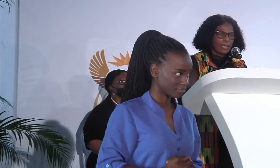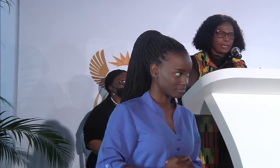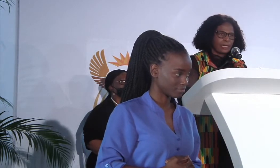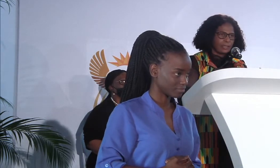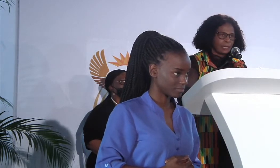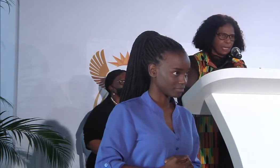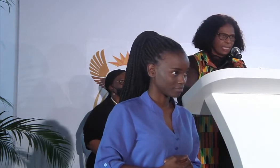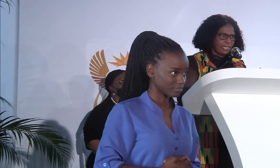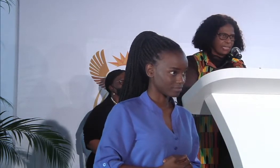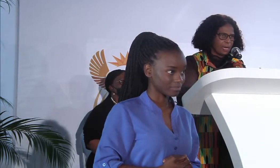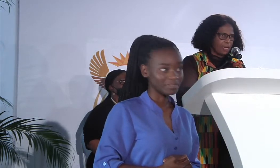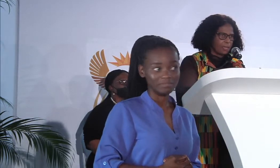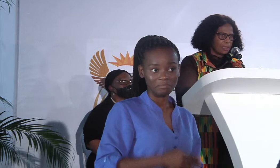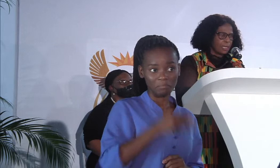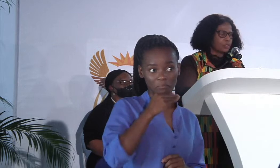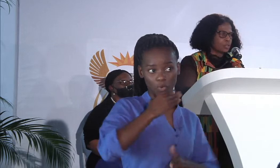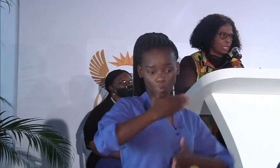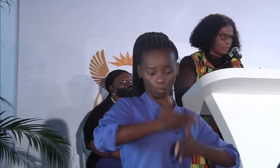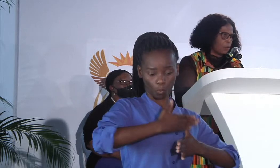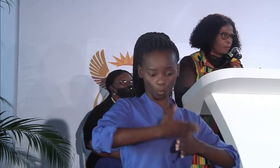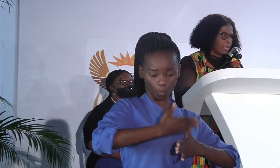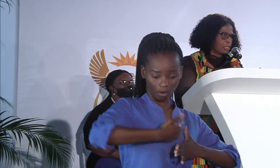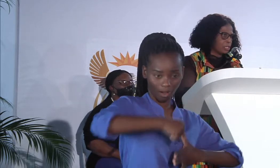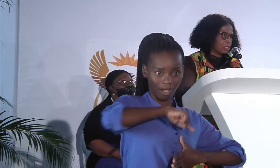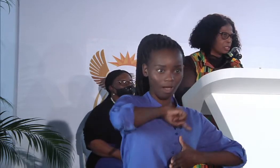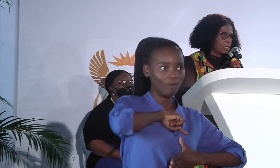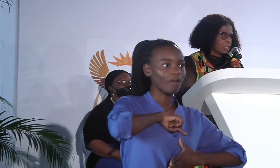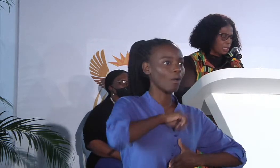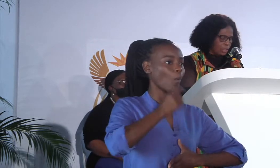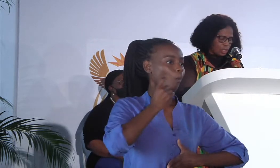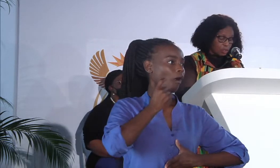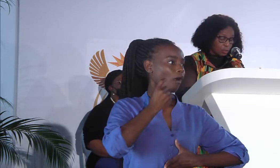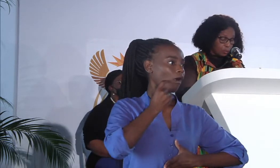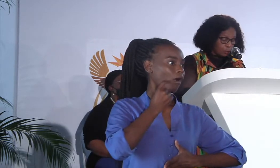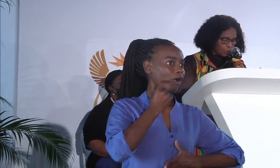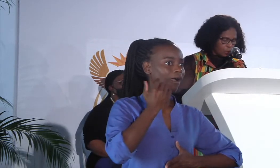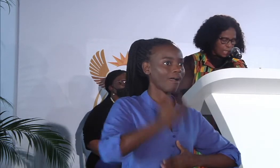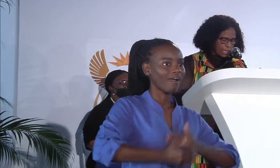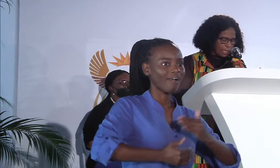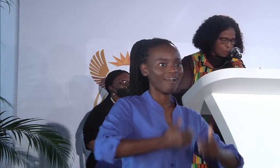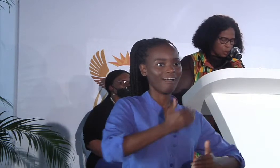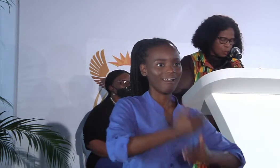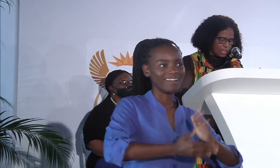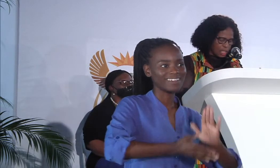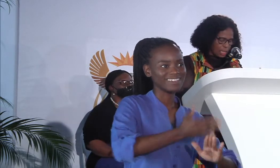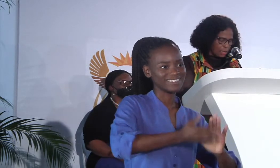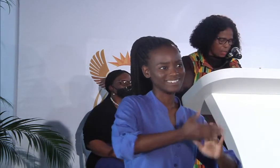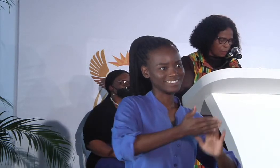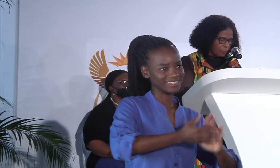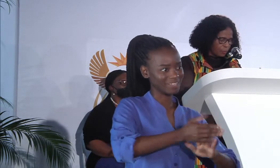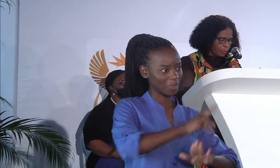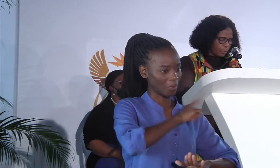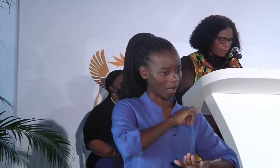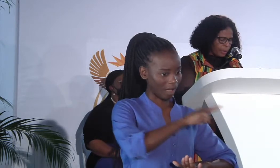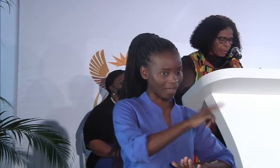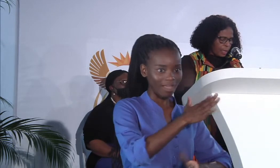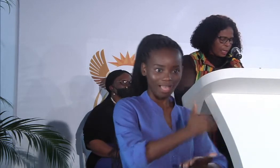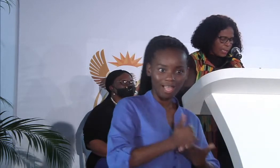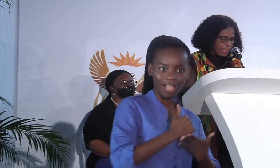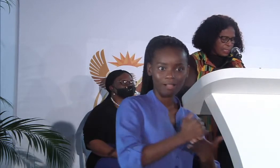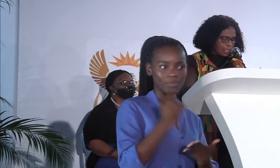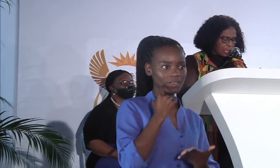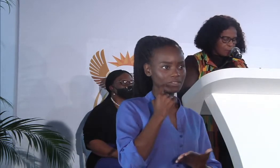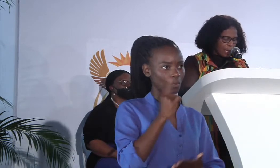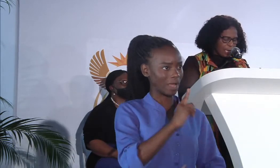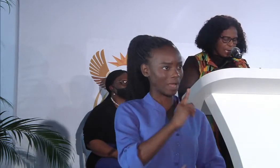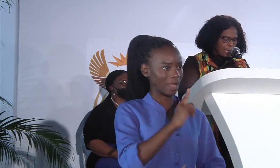work easier as social development, just to take them through the journey. Ladies